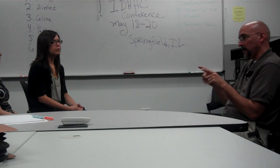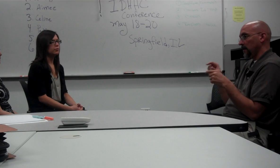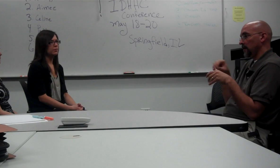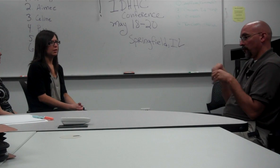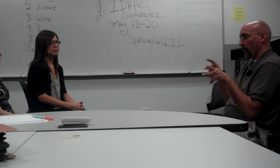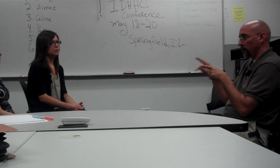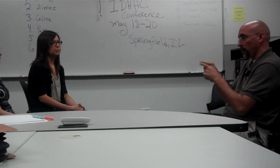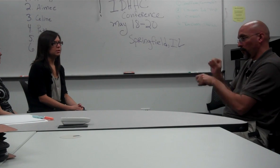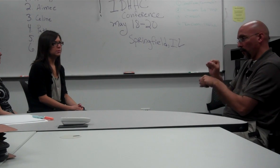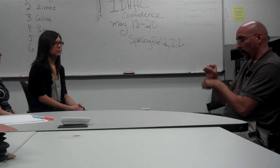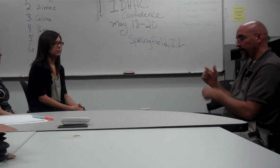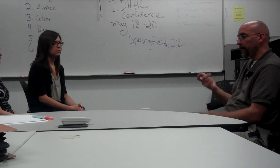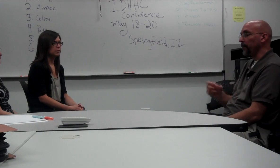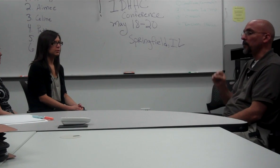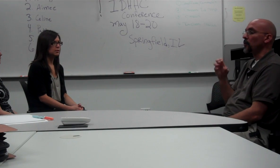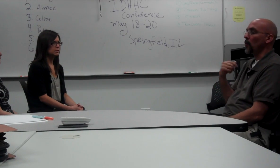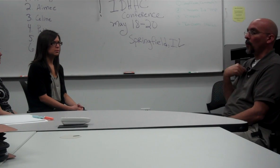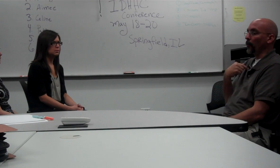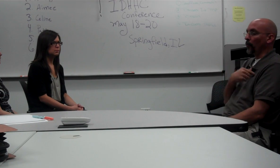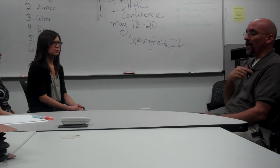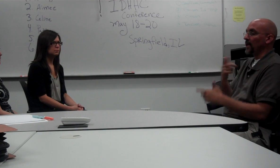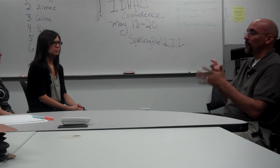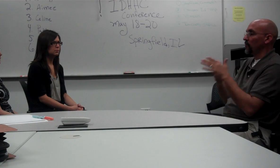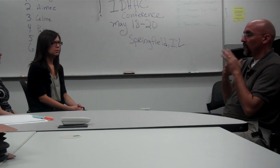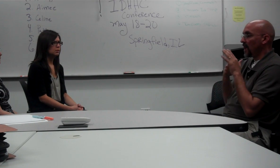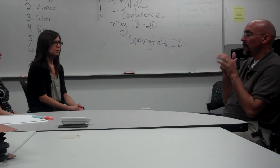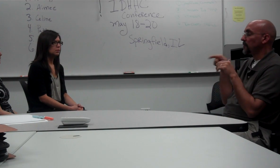Other than that, there must be a required license.